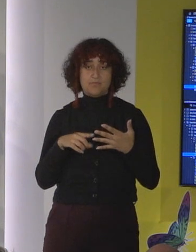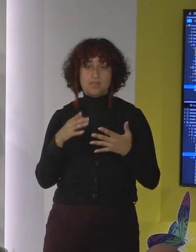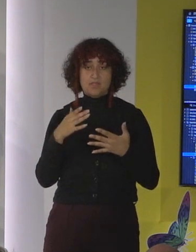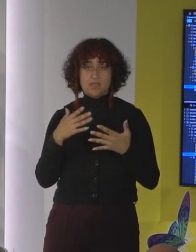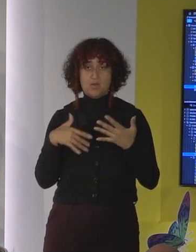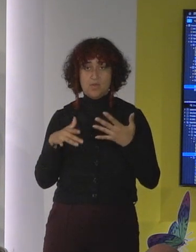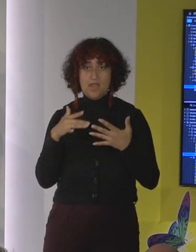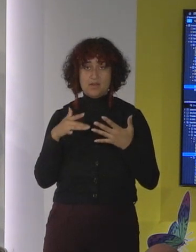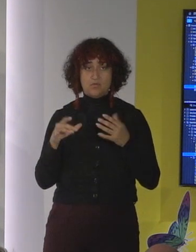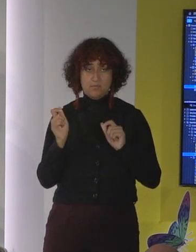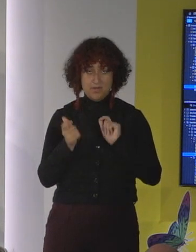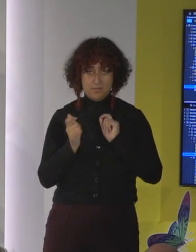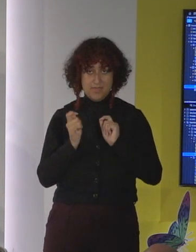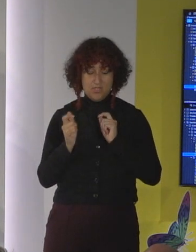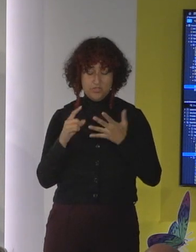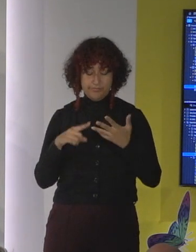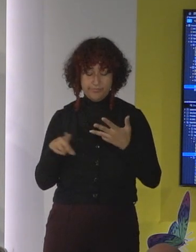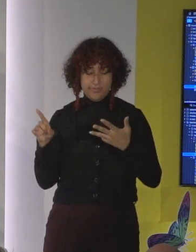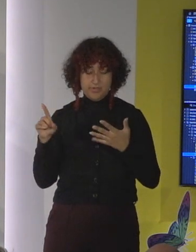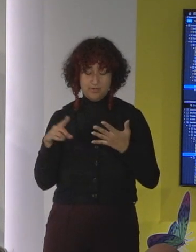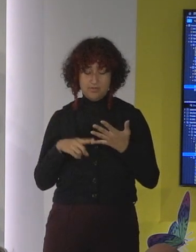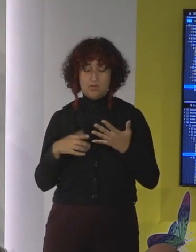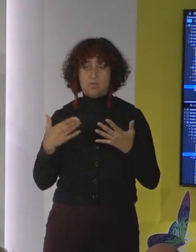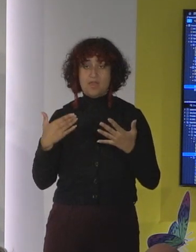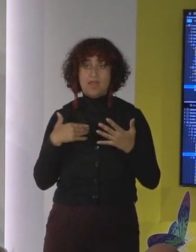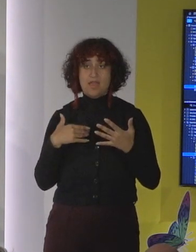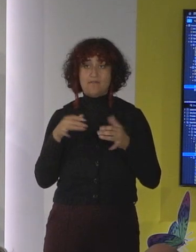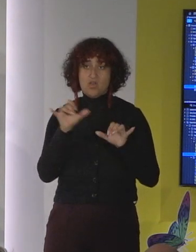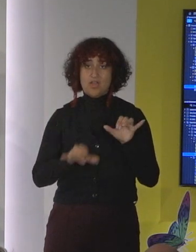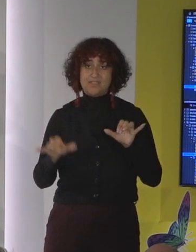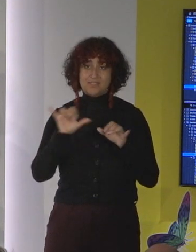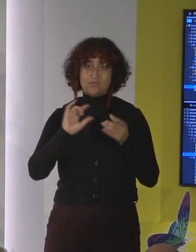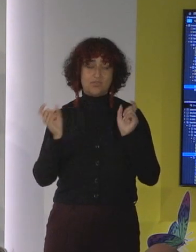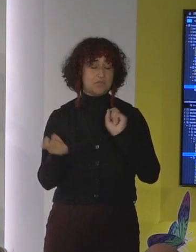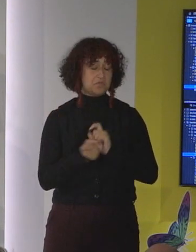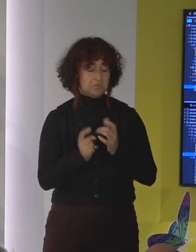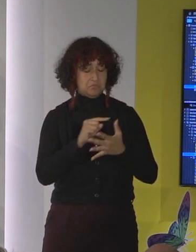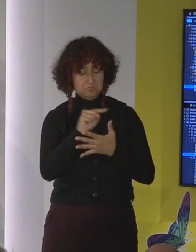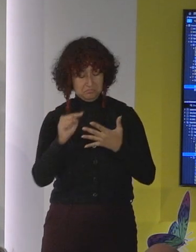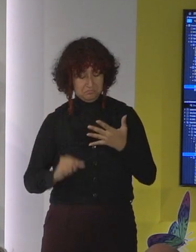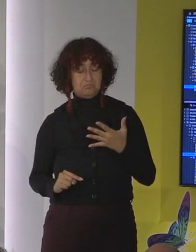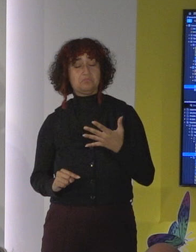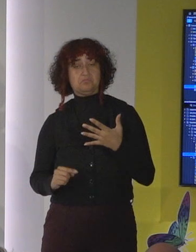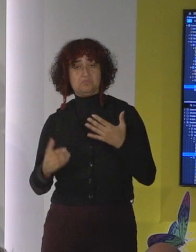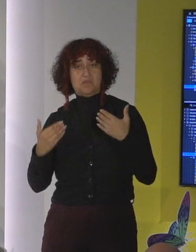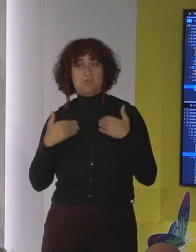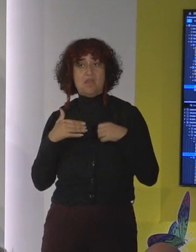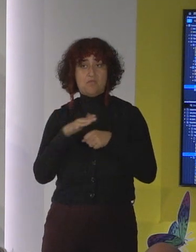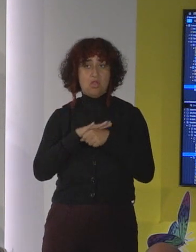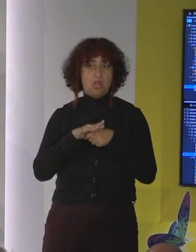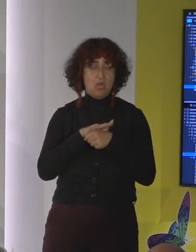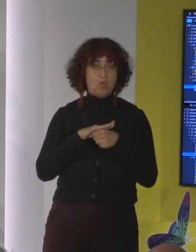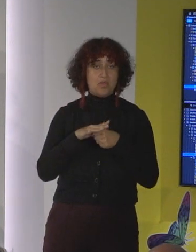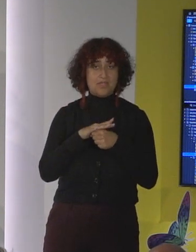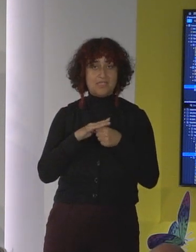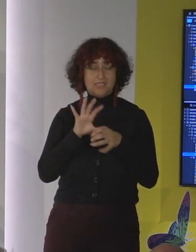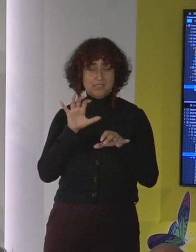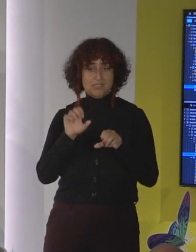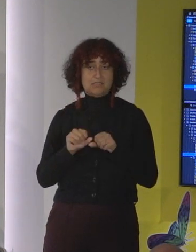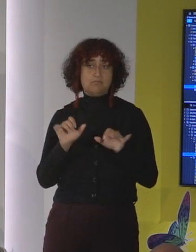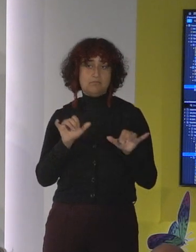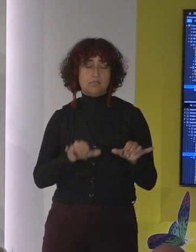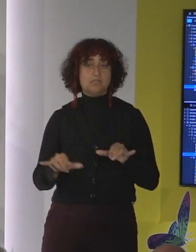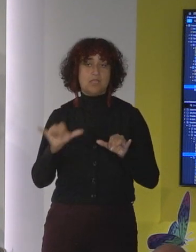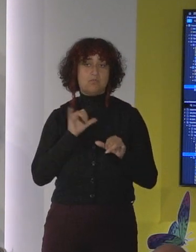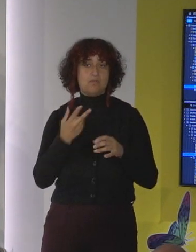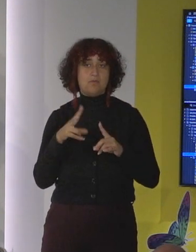interactable manipulation. And we have our sync transform. We have locally synced our position. We've applied